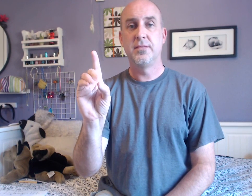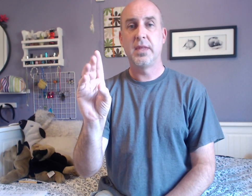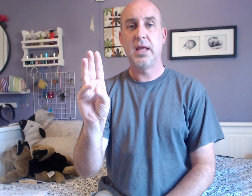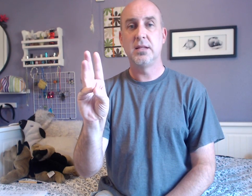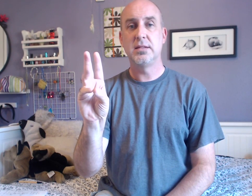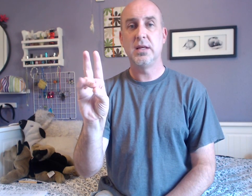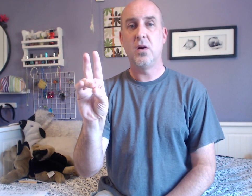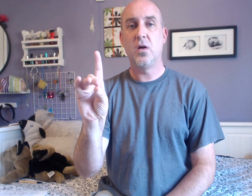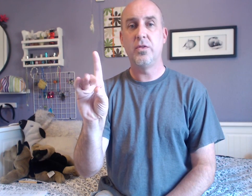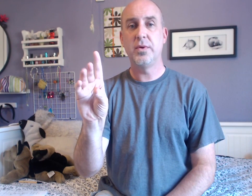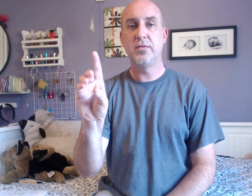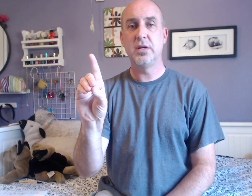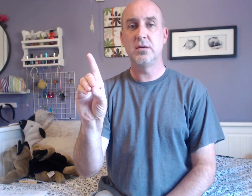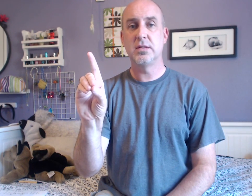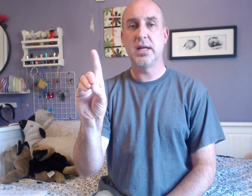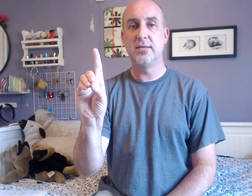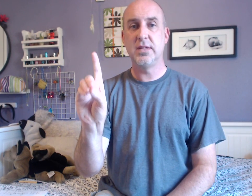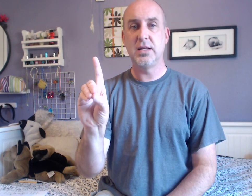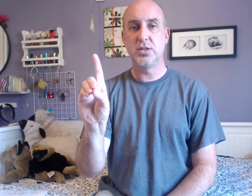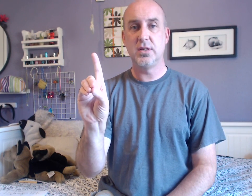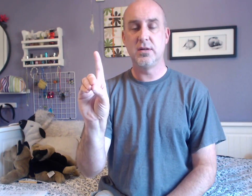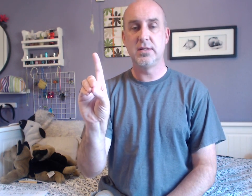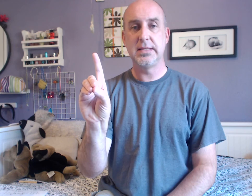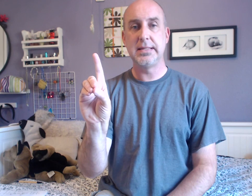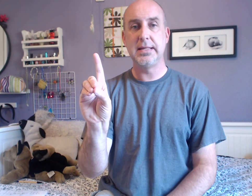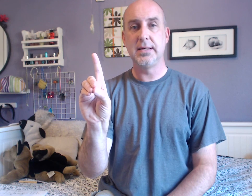And you see all three fingers kind of touch there. D.